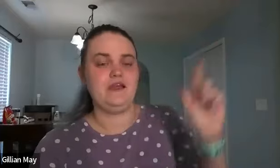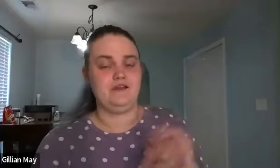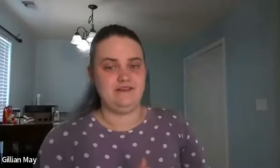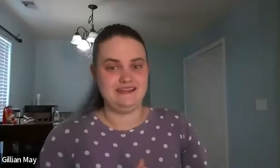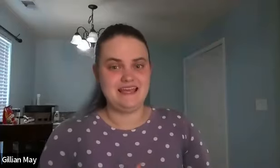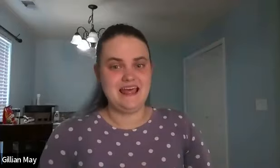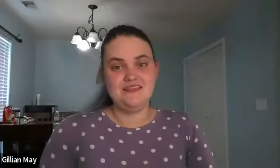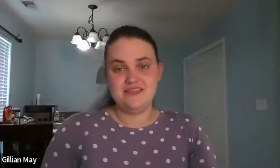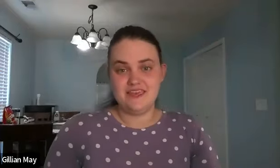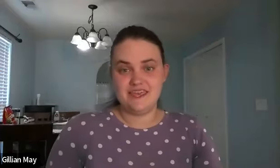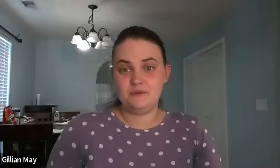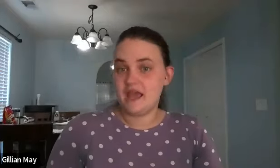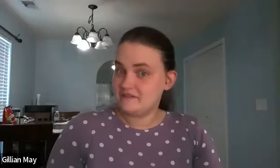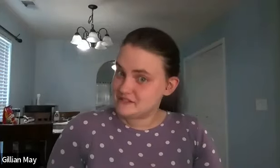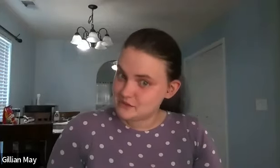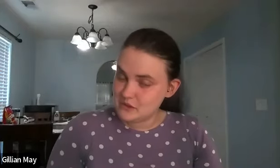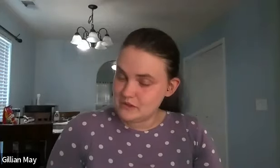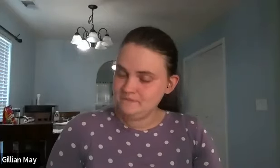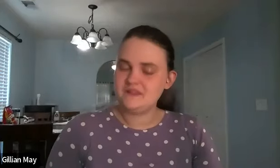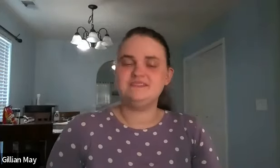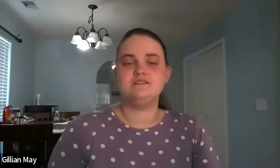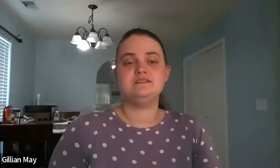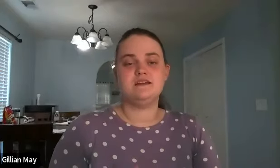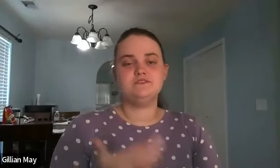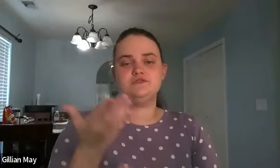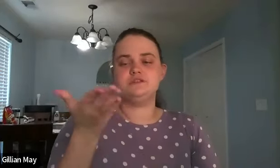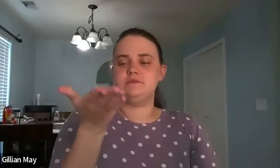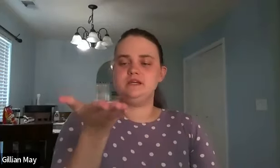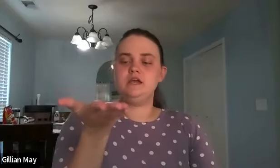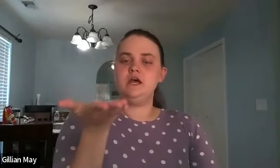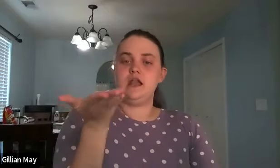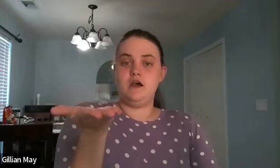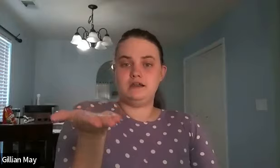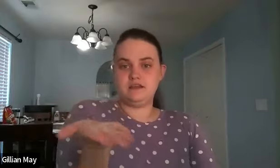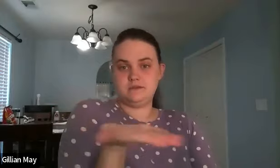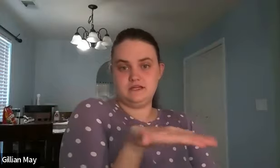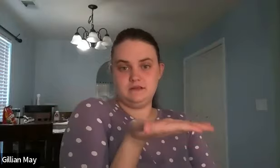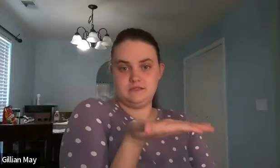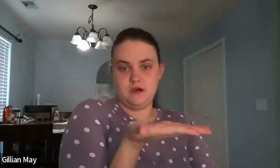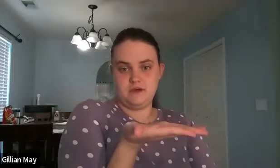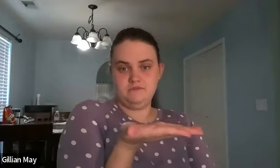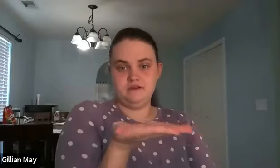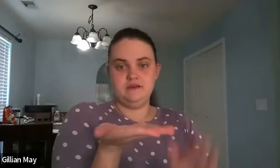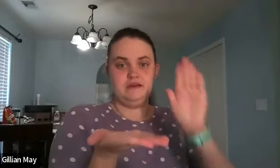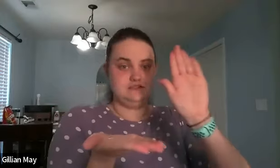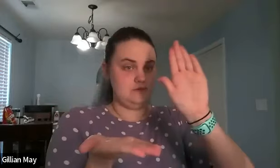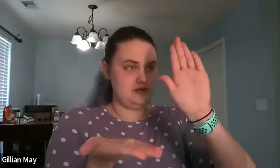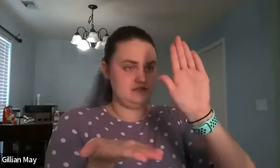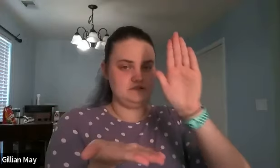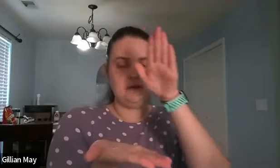All right. Then we have school. So the sign for school is going to be non-dominant is palm up, dominant is on top,